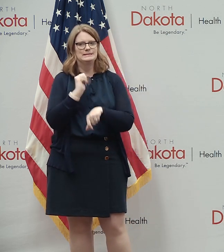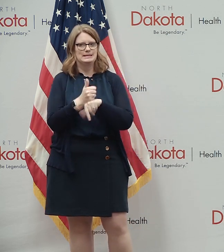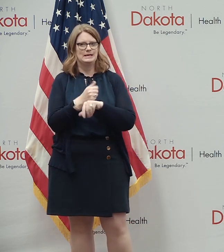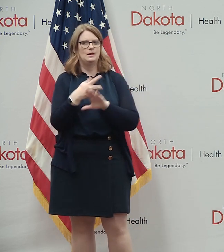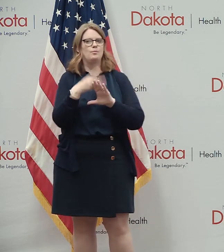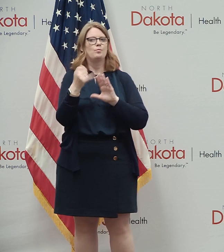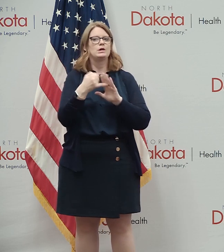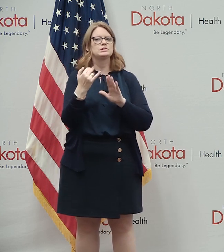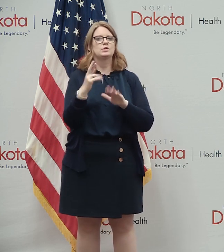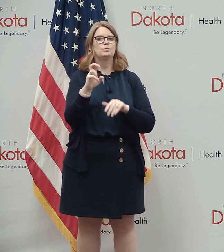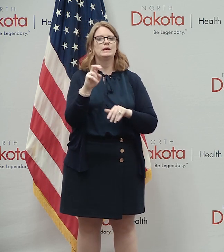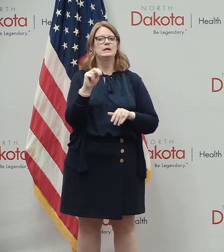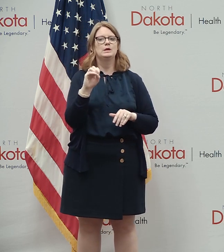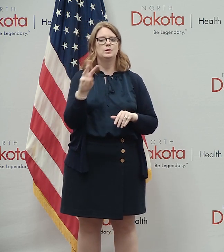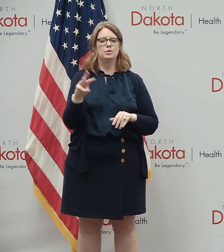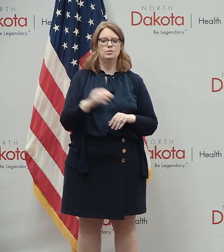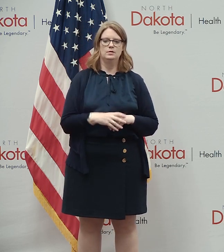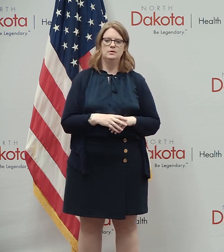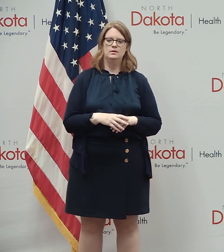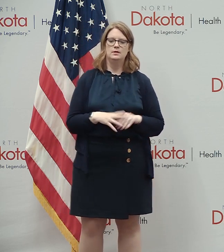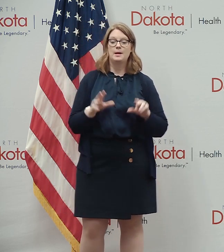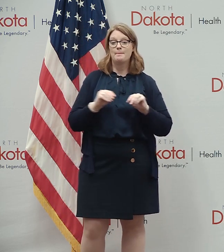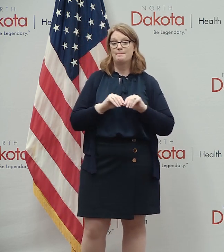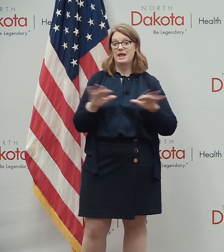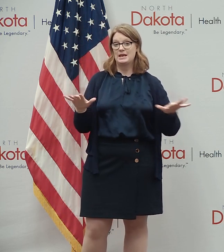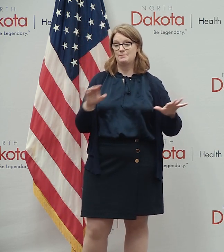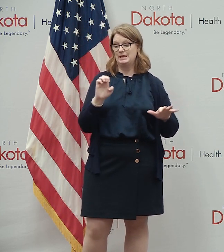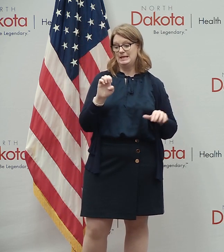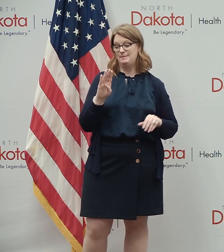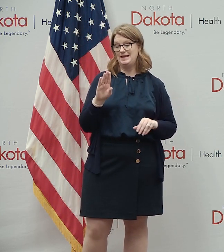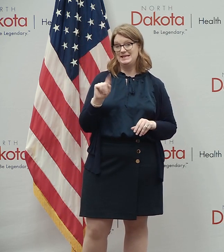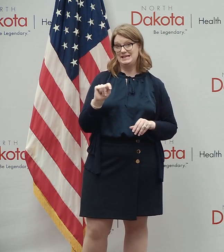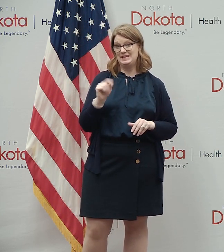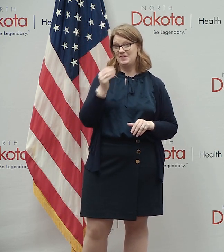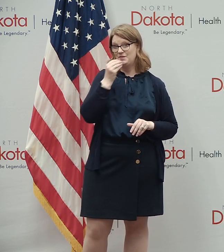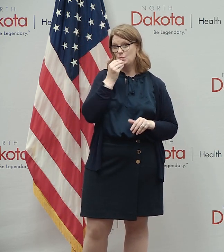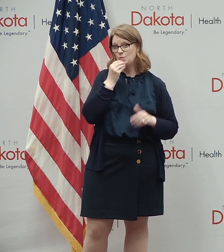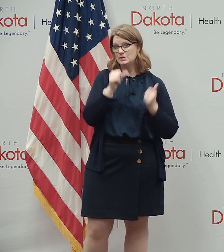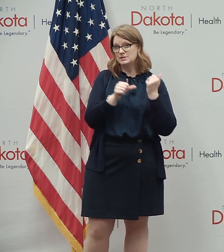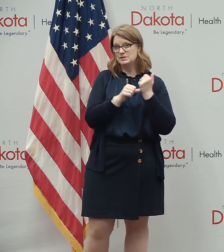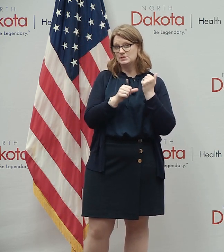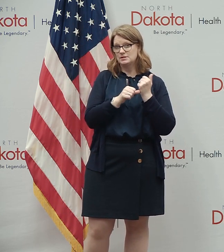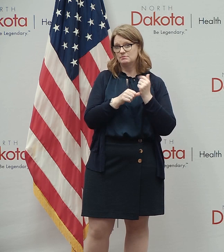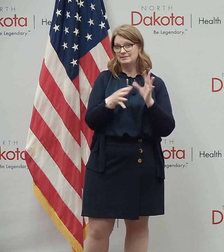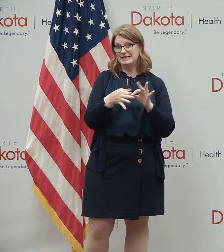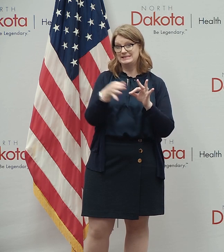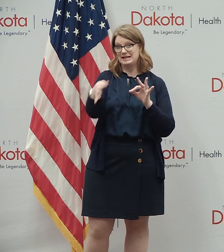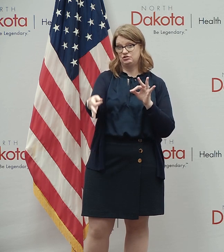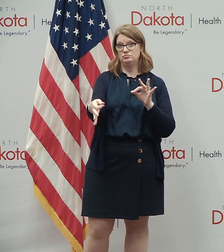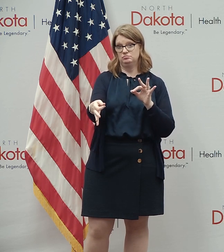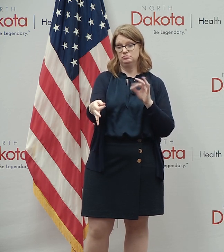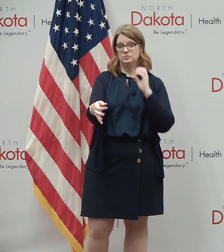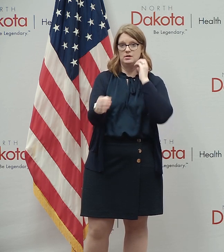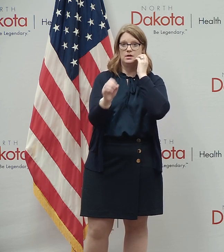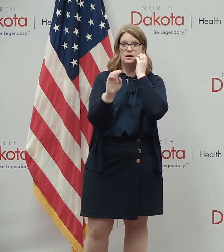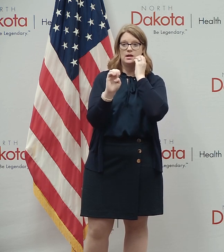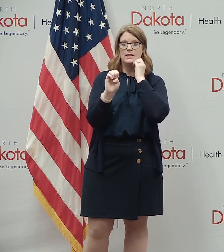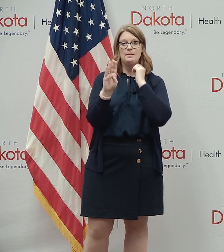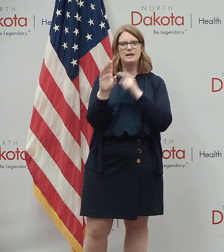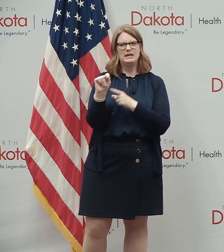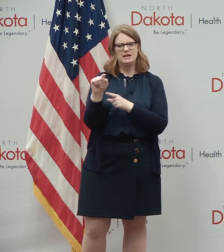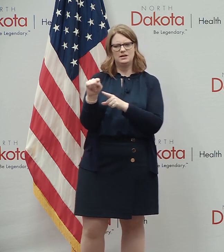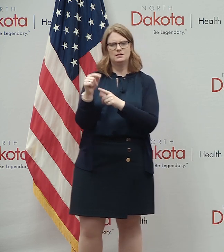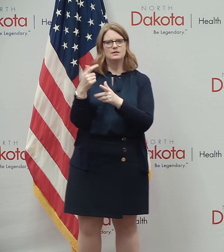Renew. Pandemic EBT food assistance extension. EBT, of course,